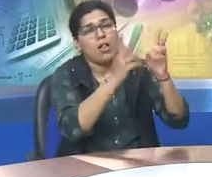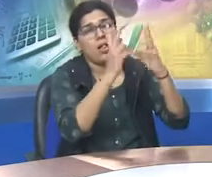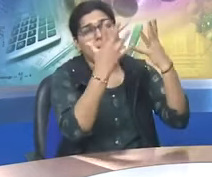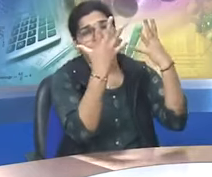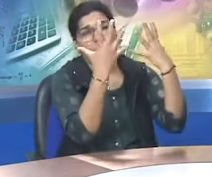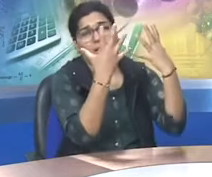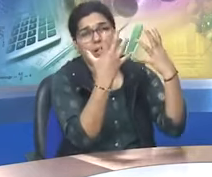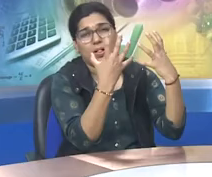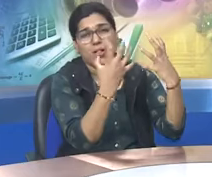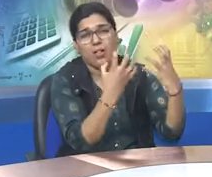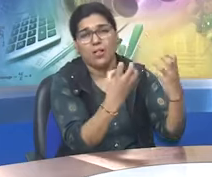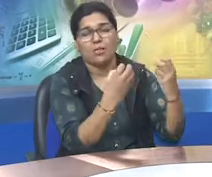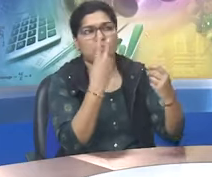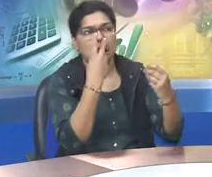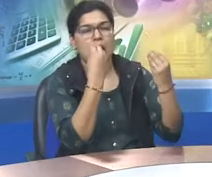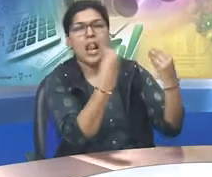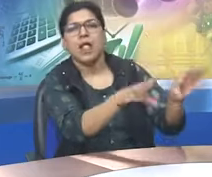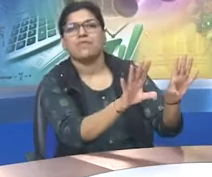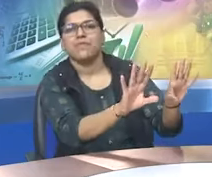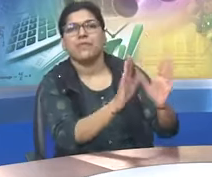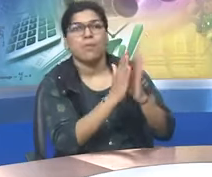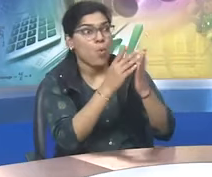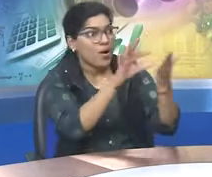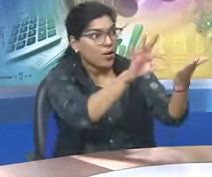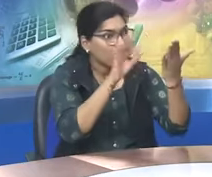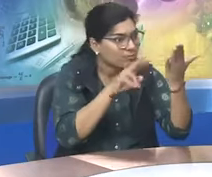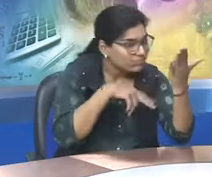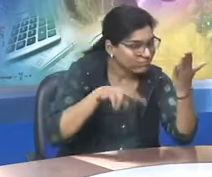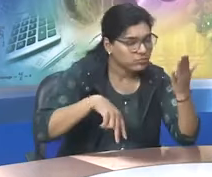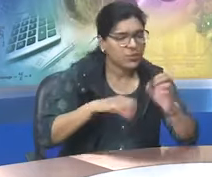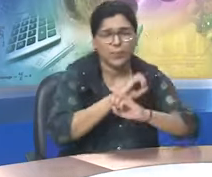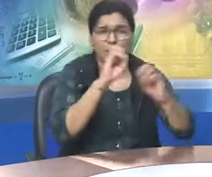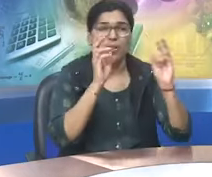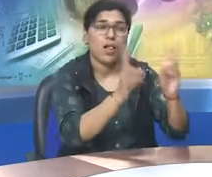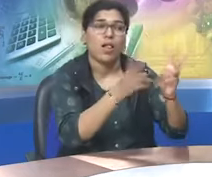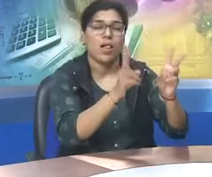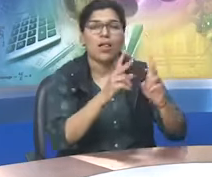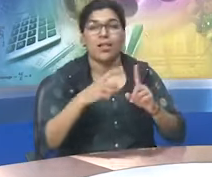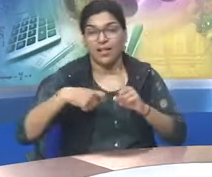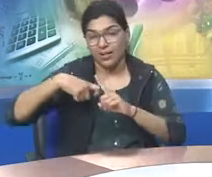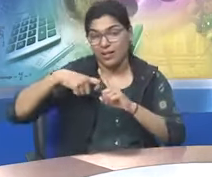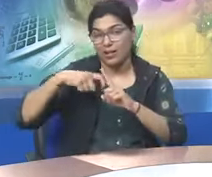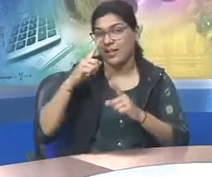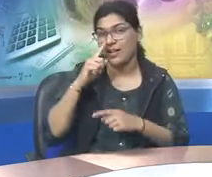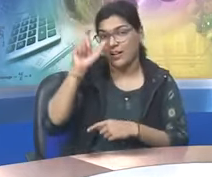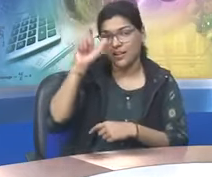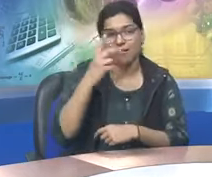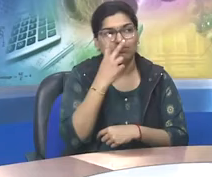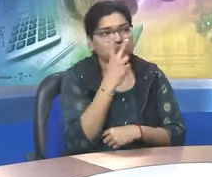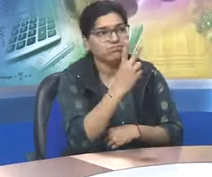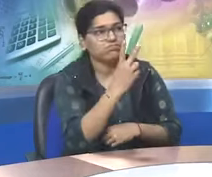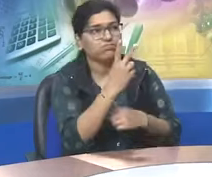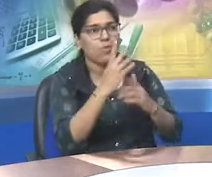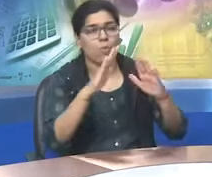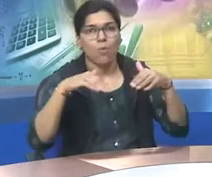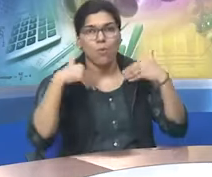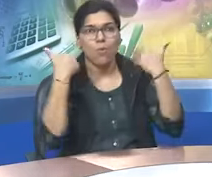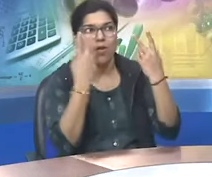No one was there to read those books. So all those books were just like kept there